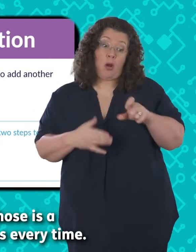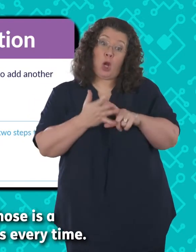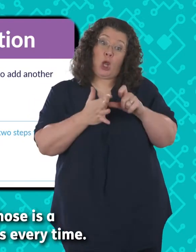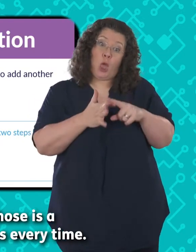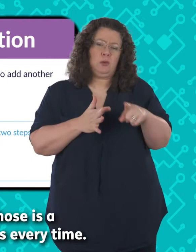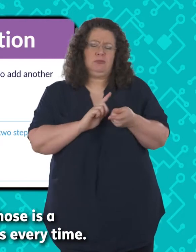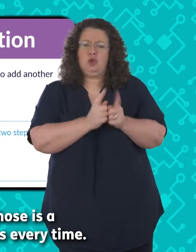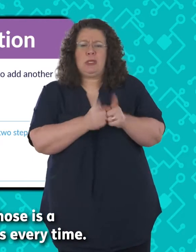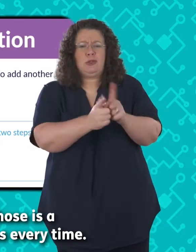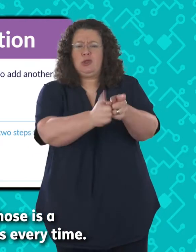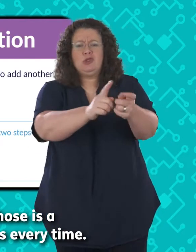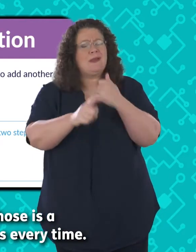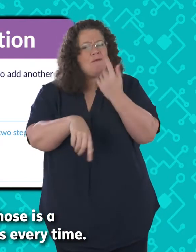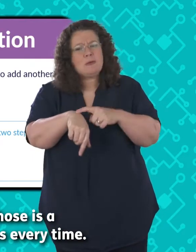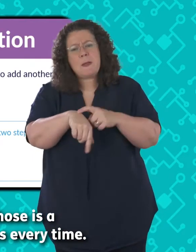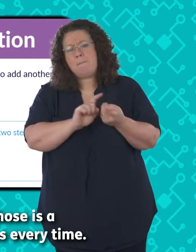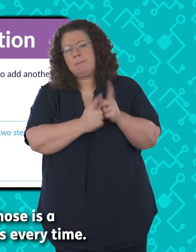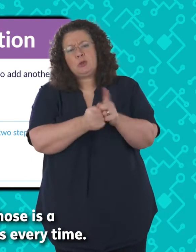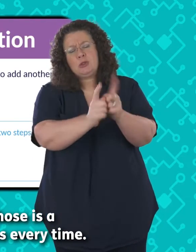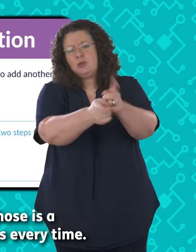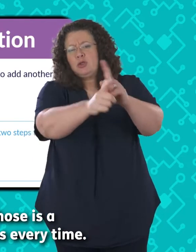is a code that changes every time.